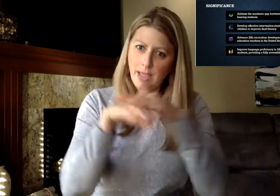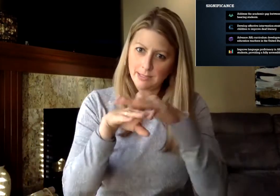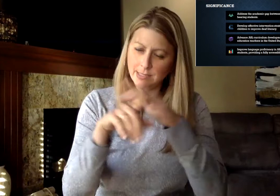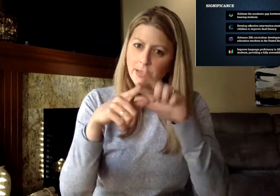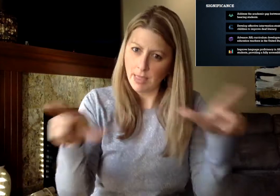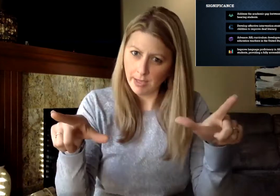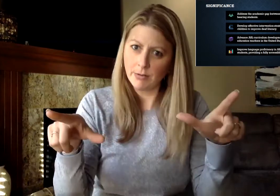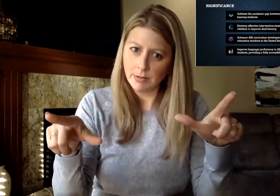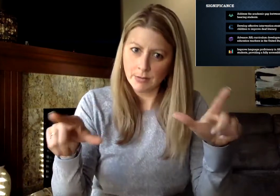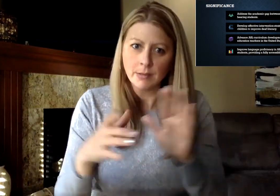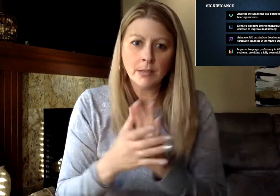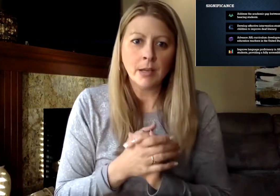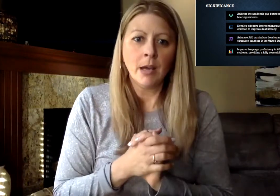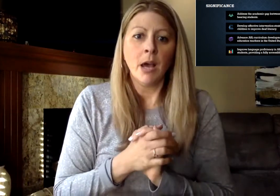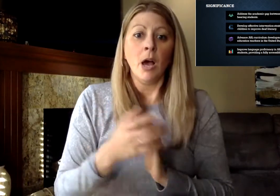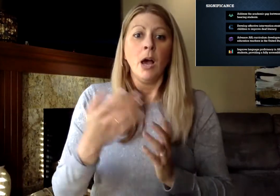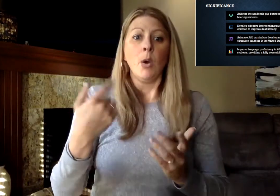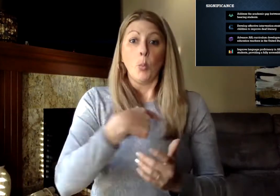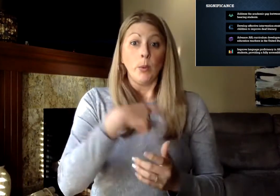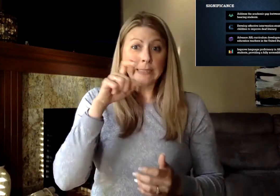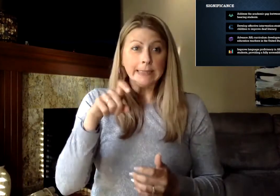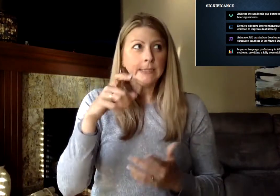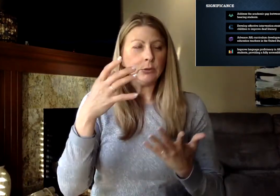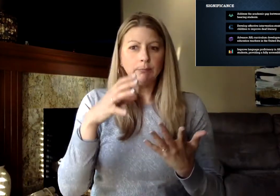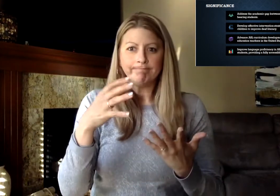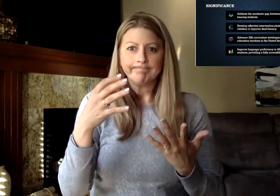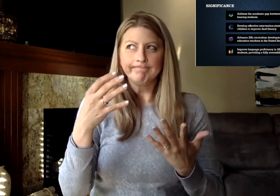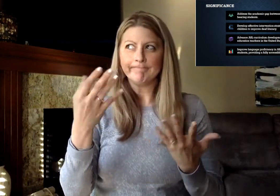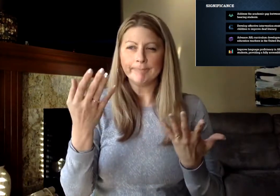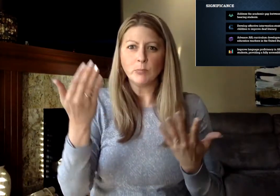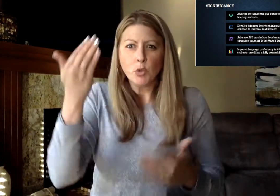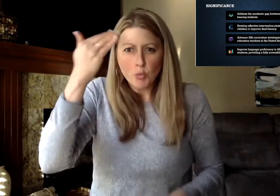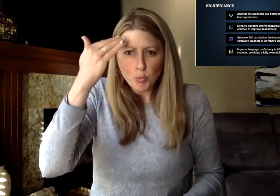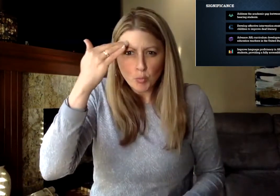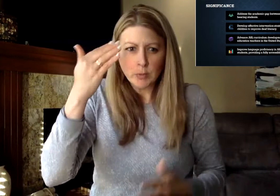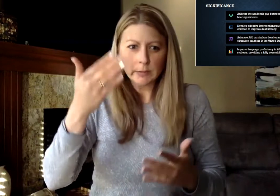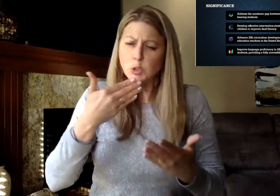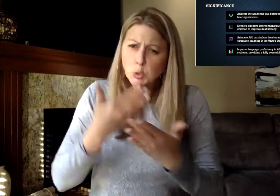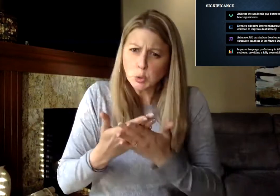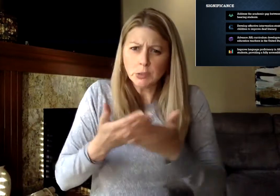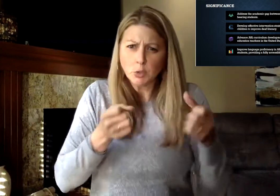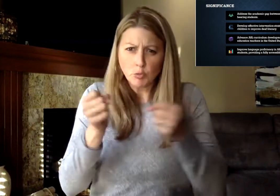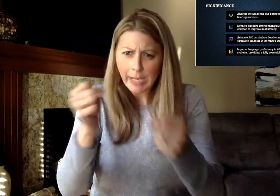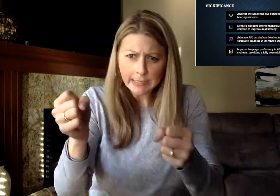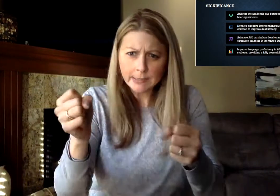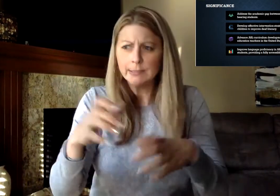they're equal. So they have equal access to language. And we need to know what are some